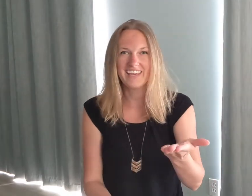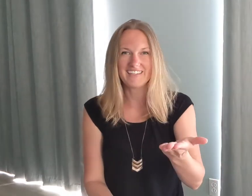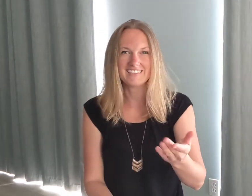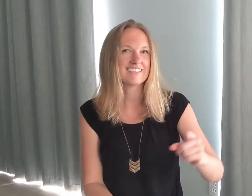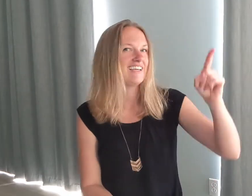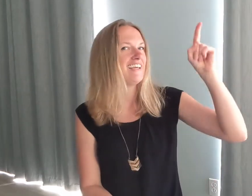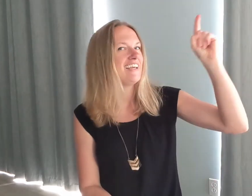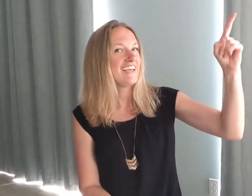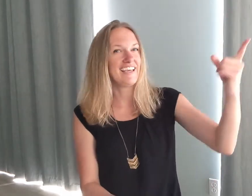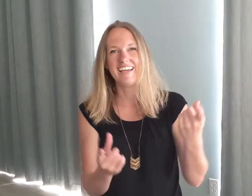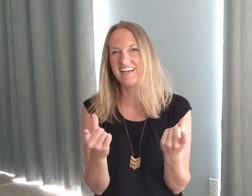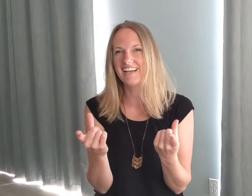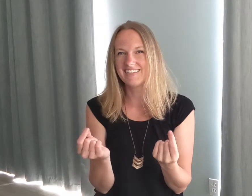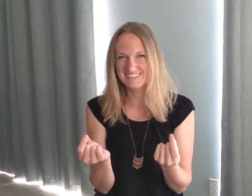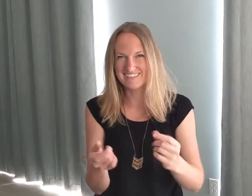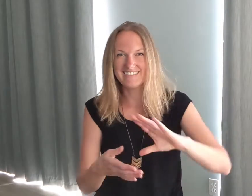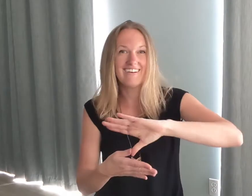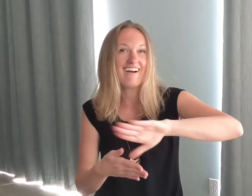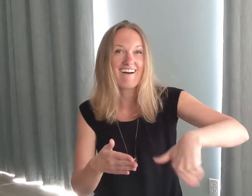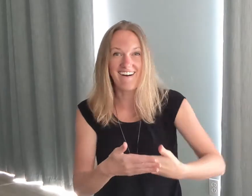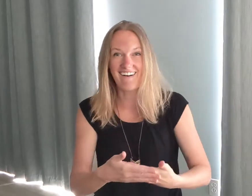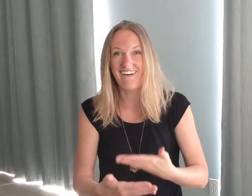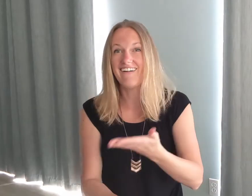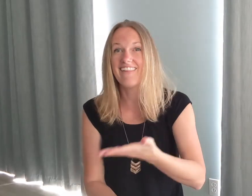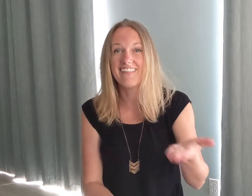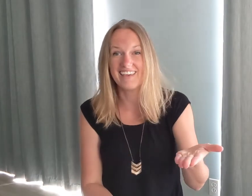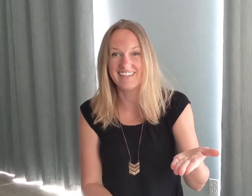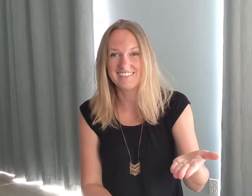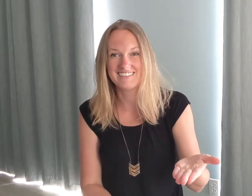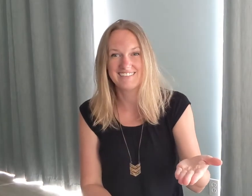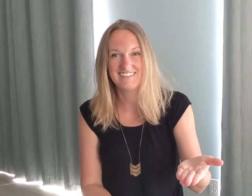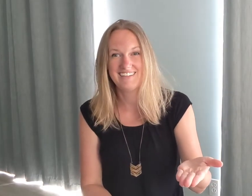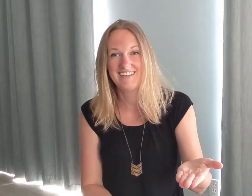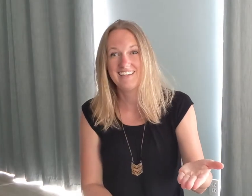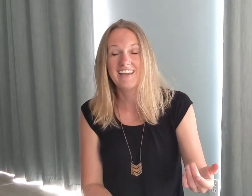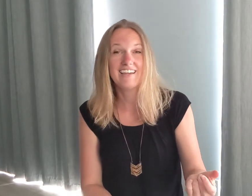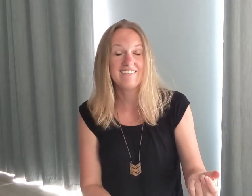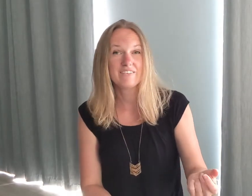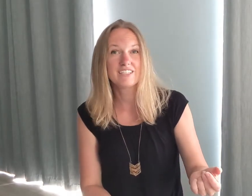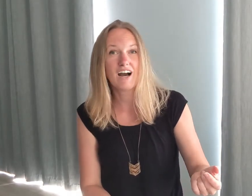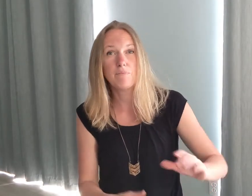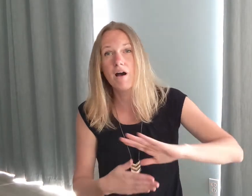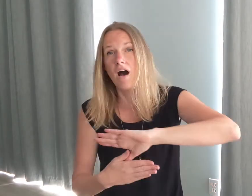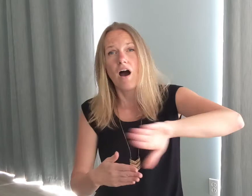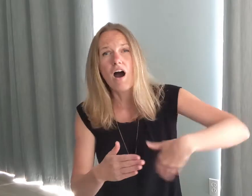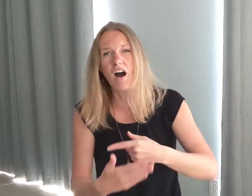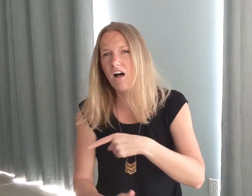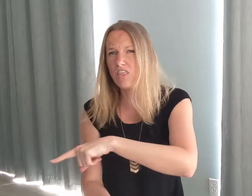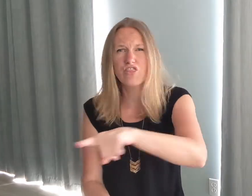Things. He can do all things. Okay, from the top, all